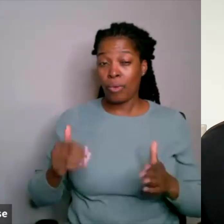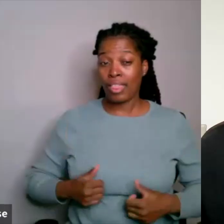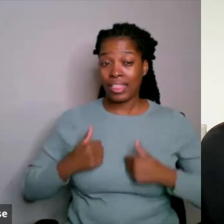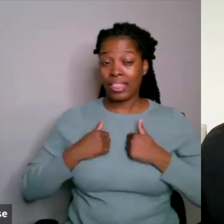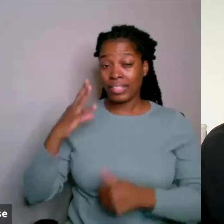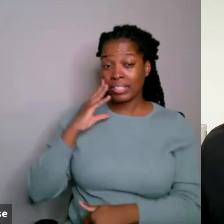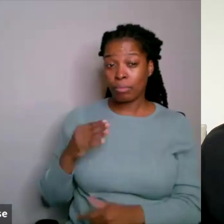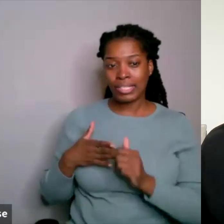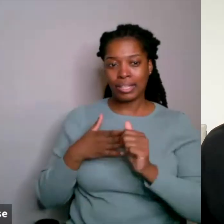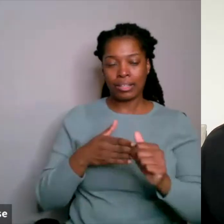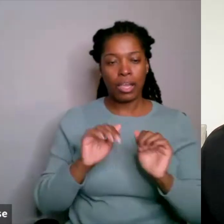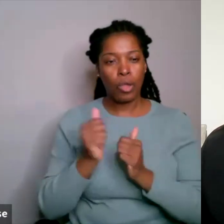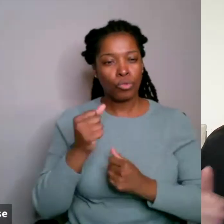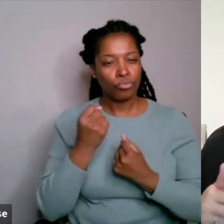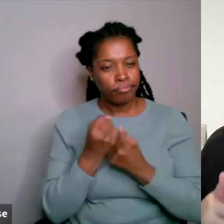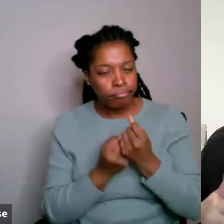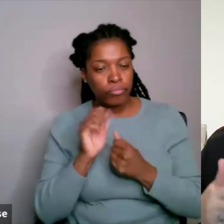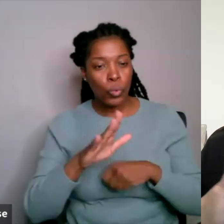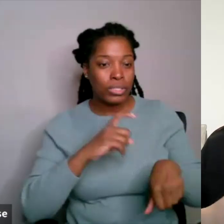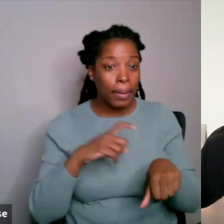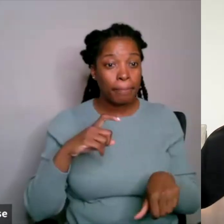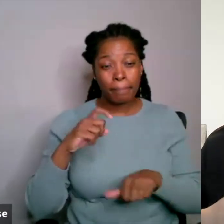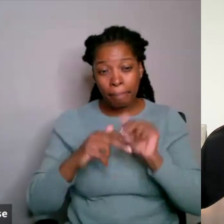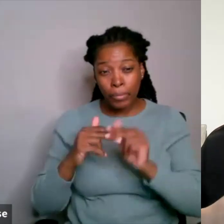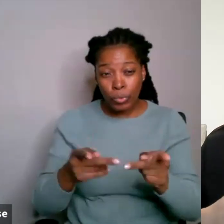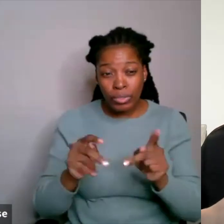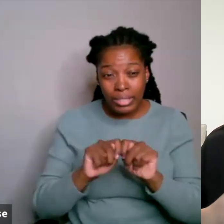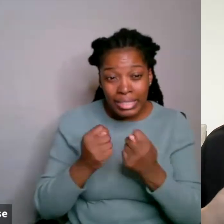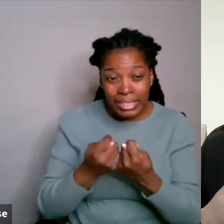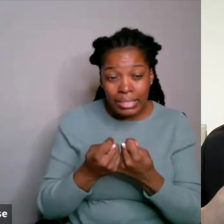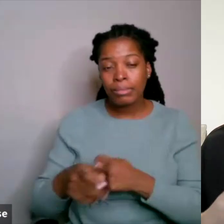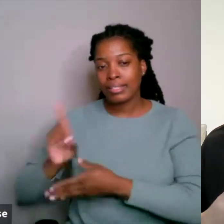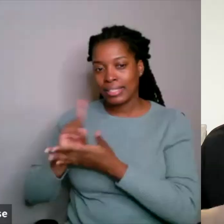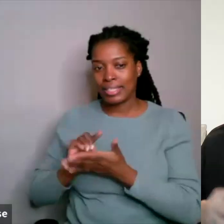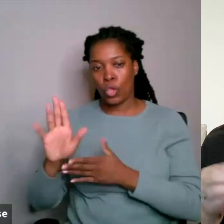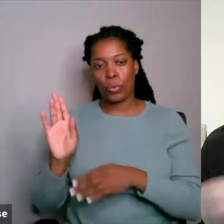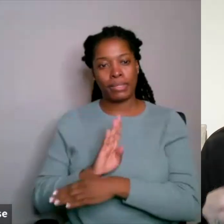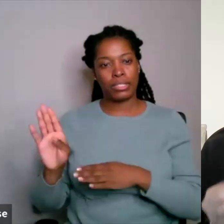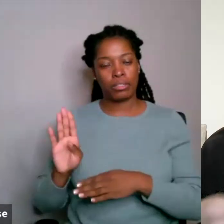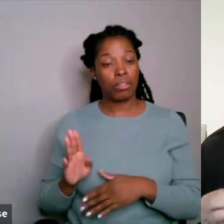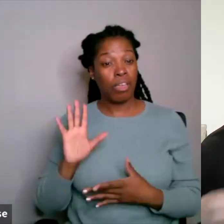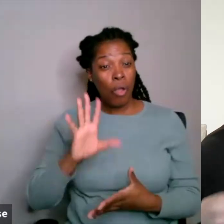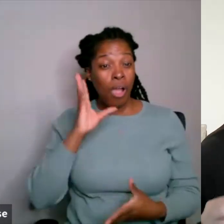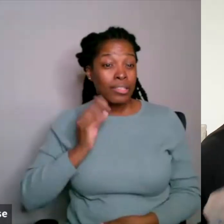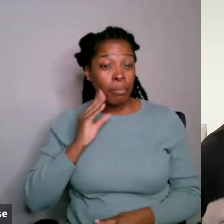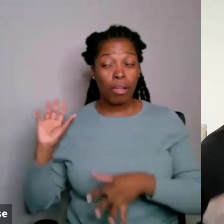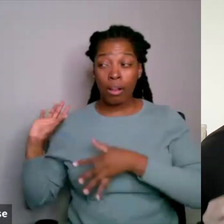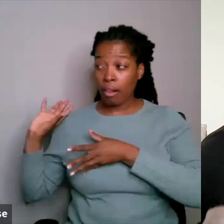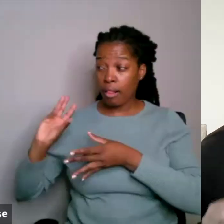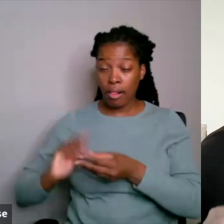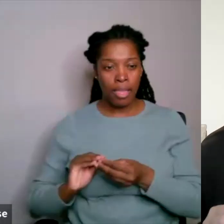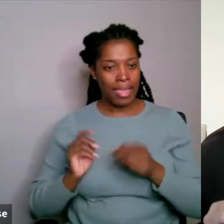your time, build your team, and design your business. What you've lived through gives you the wisdom to